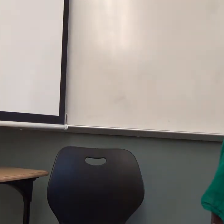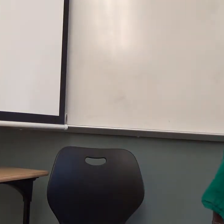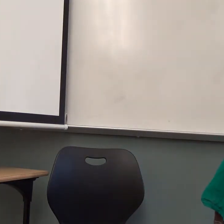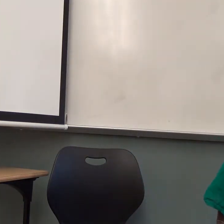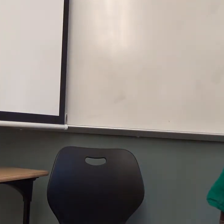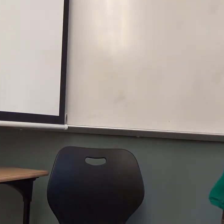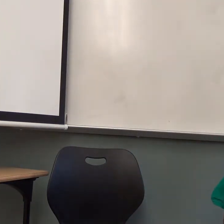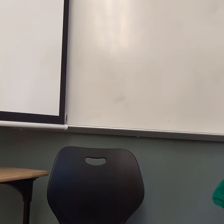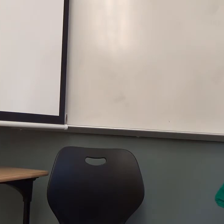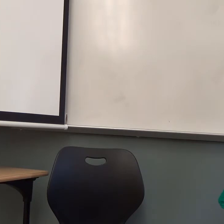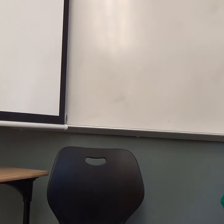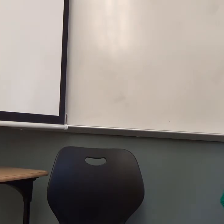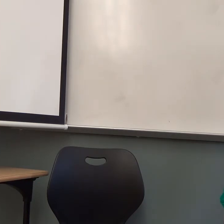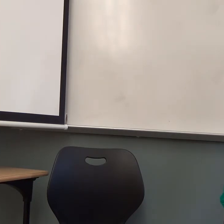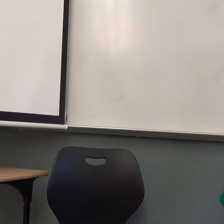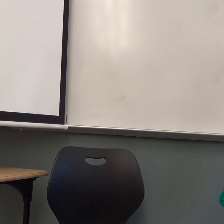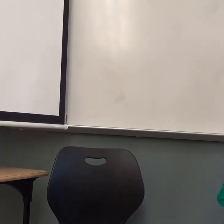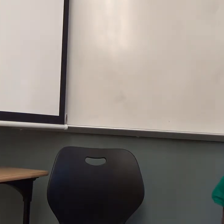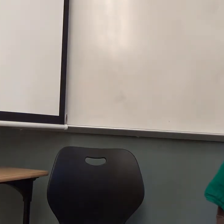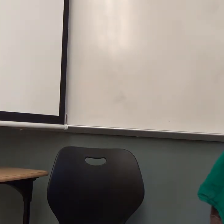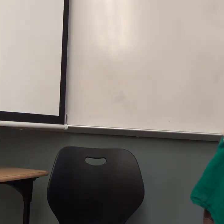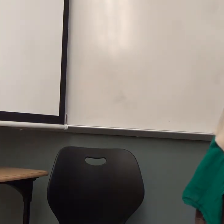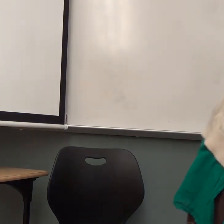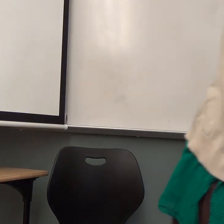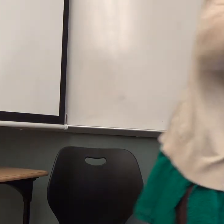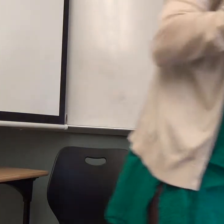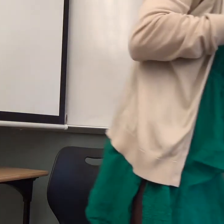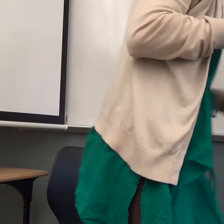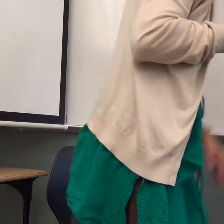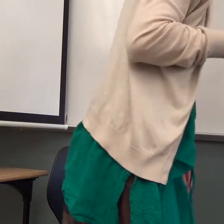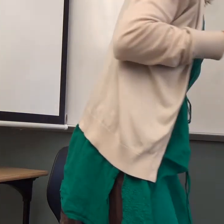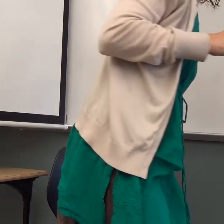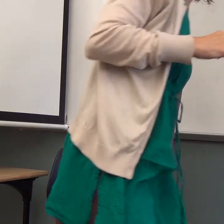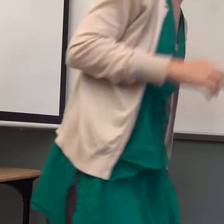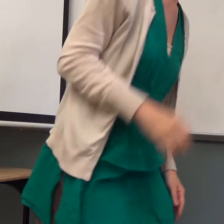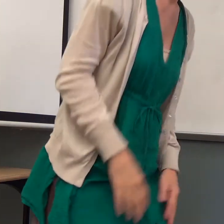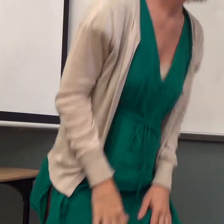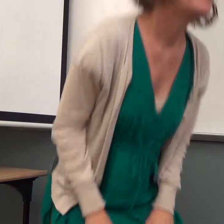guys an option. We can play a game,